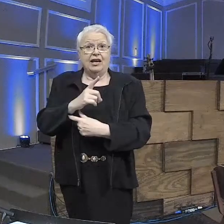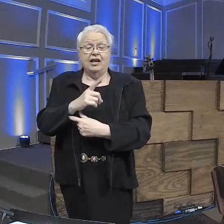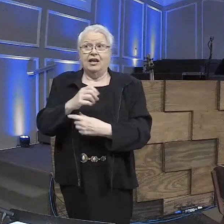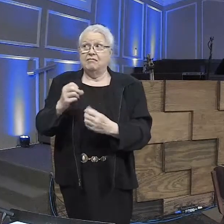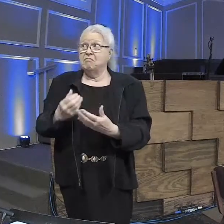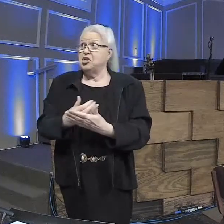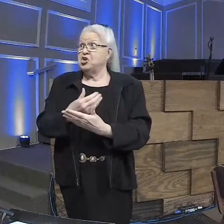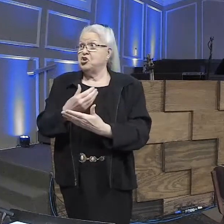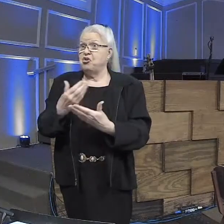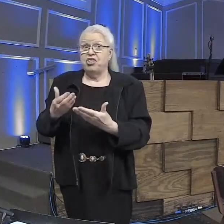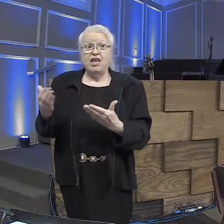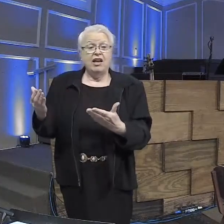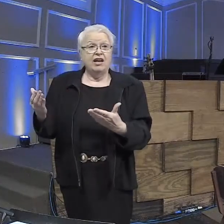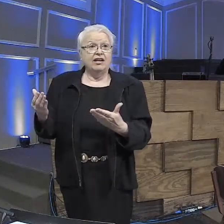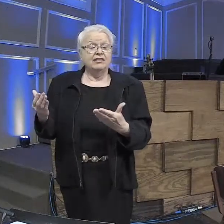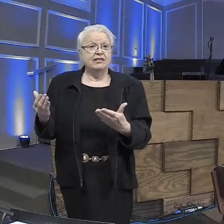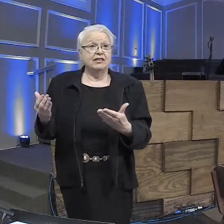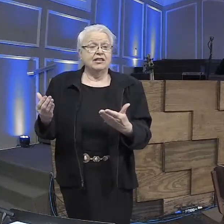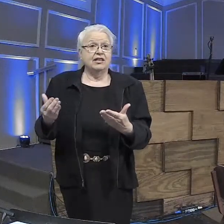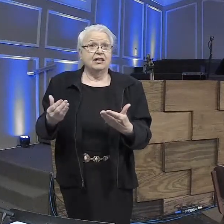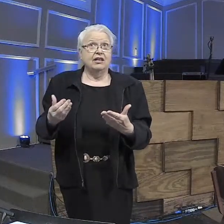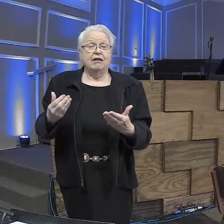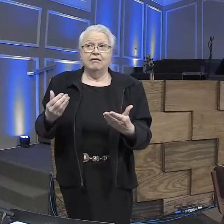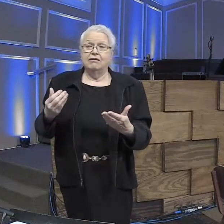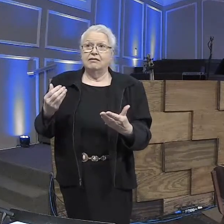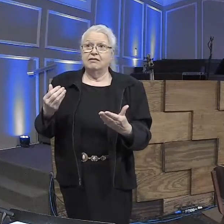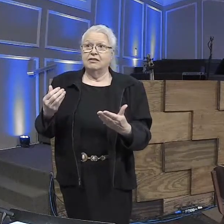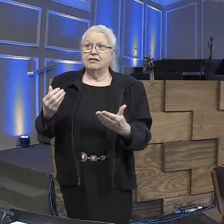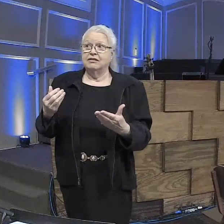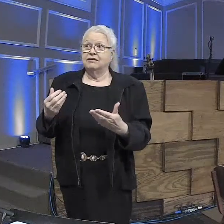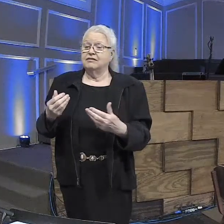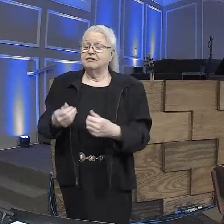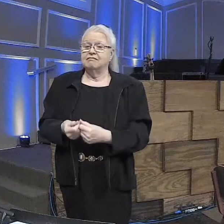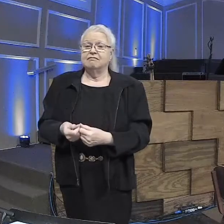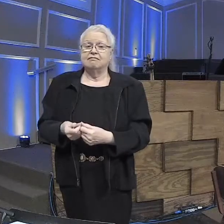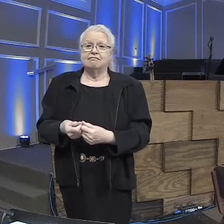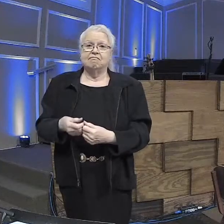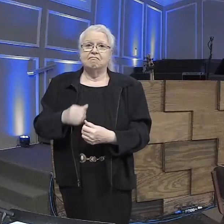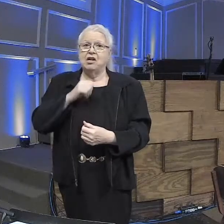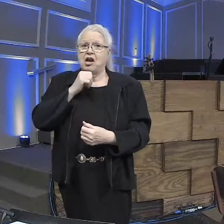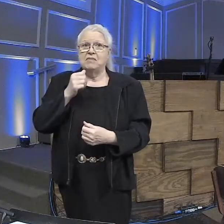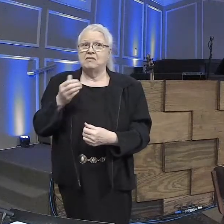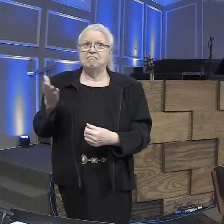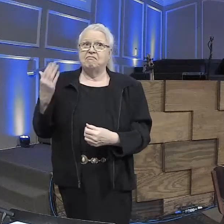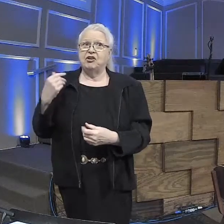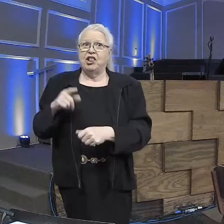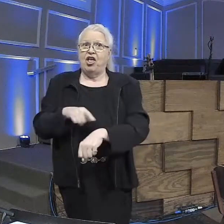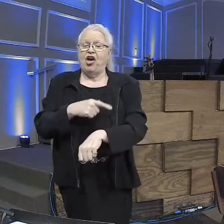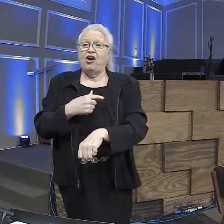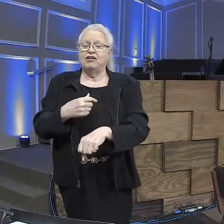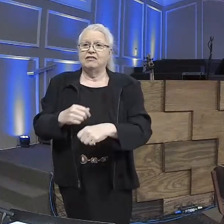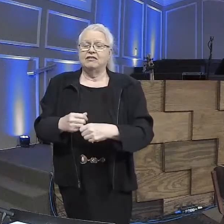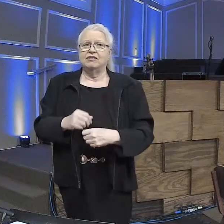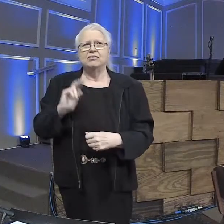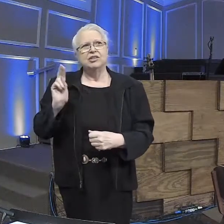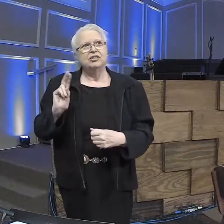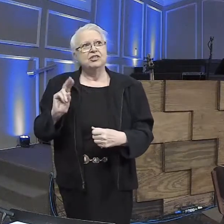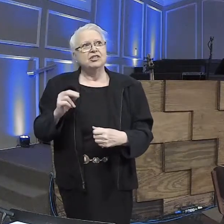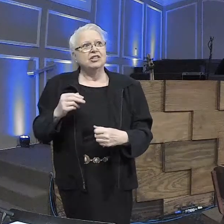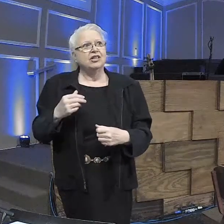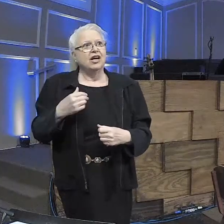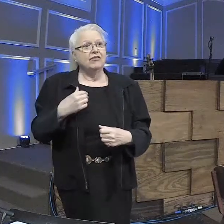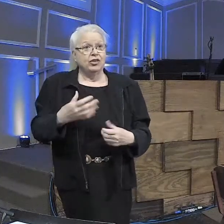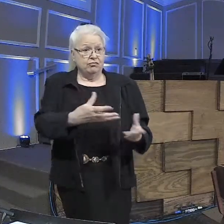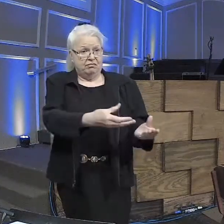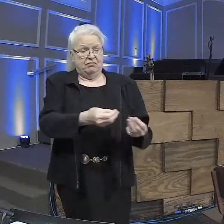who've been around a long time realize how new it really is. It hasn't been that long. We used to actually take